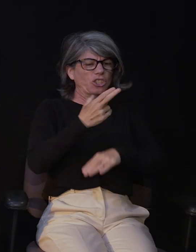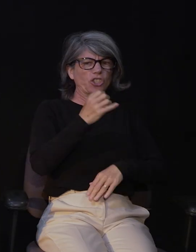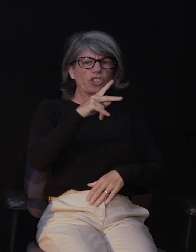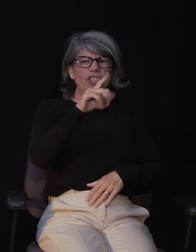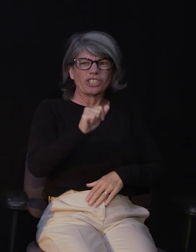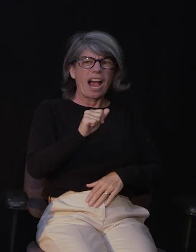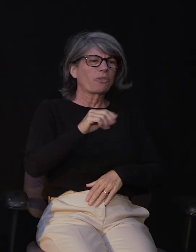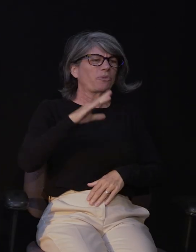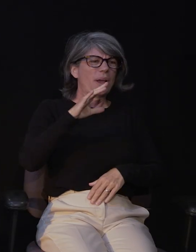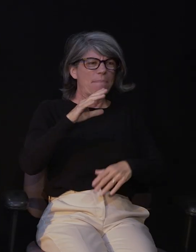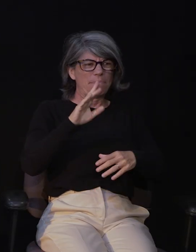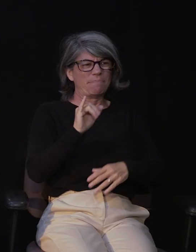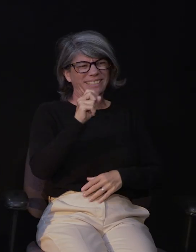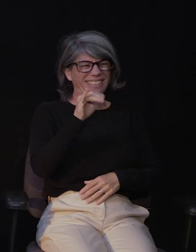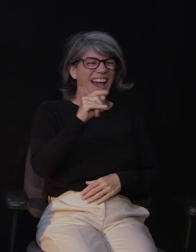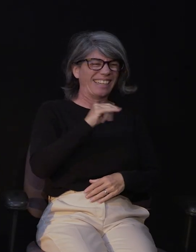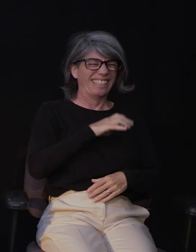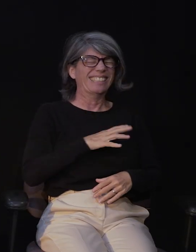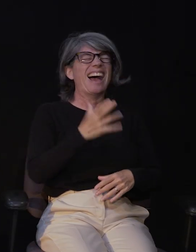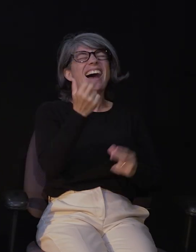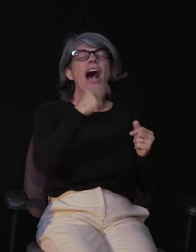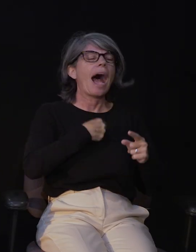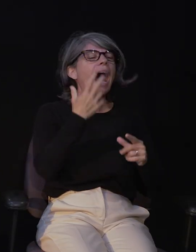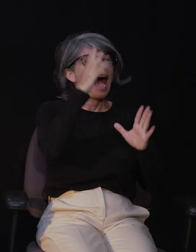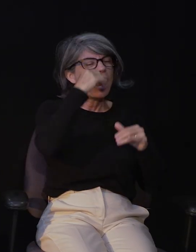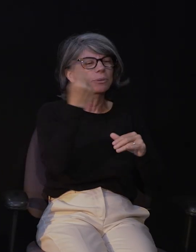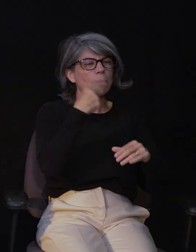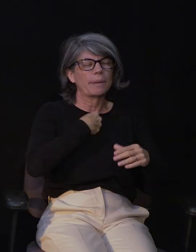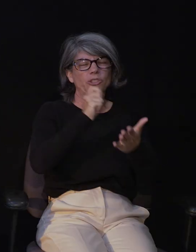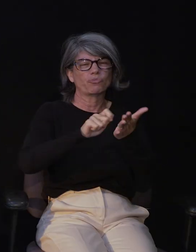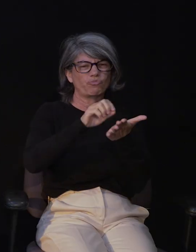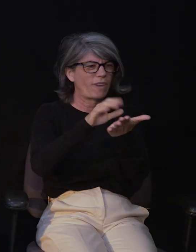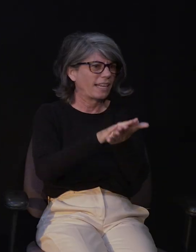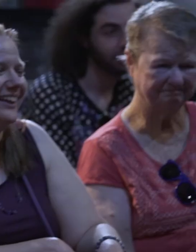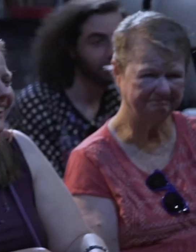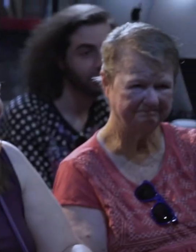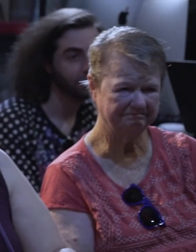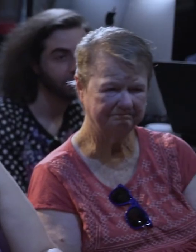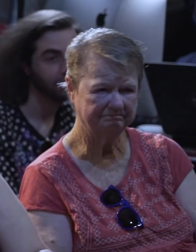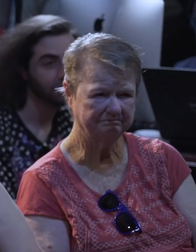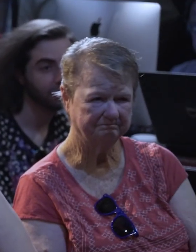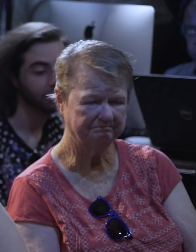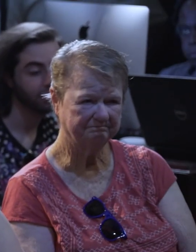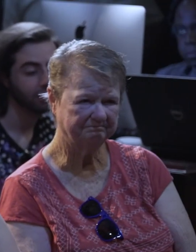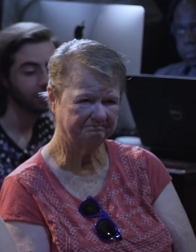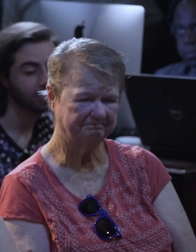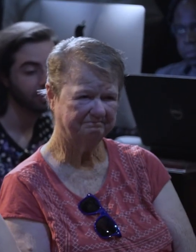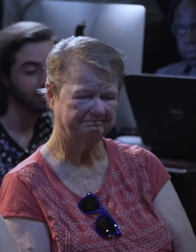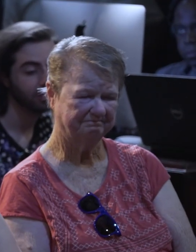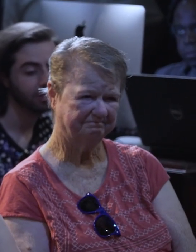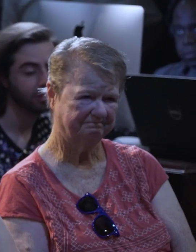we're back! Oh, we're Chakra back. covered. I hope somebody's writing this down, which is what John used to always say to me. He's like, why aren't you writing this down? And